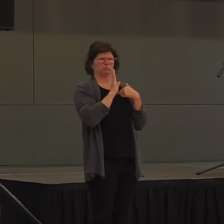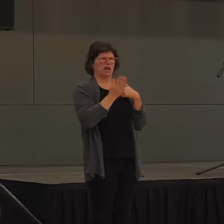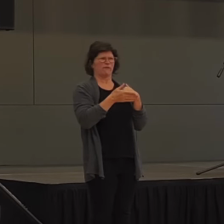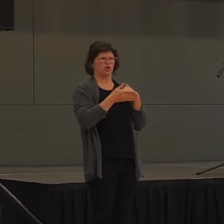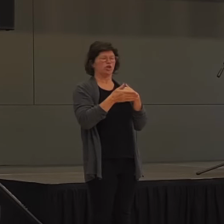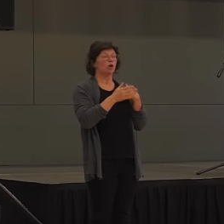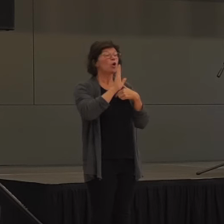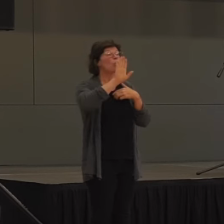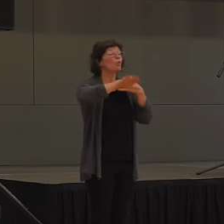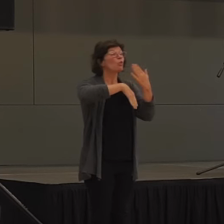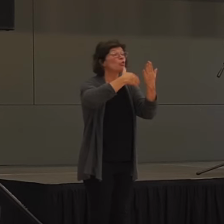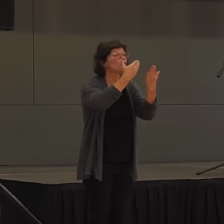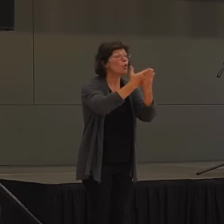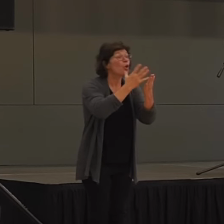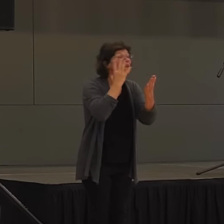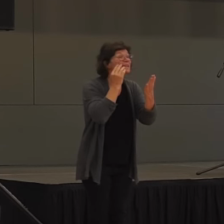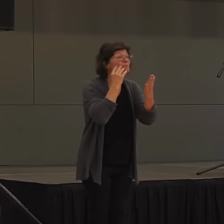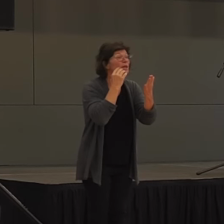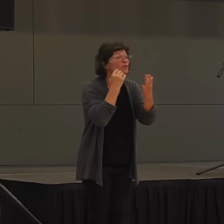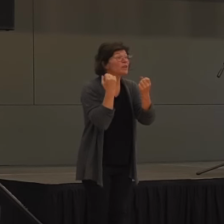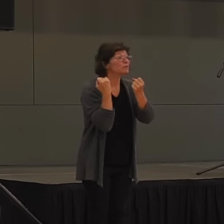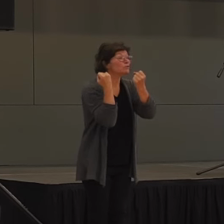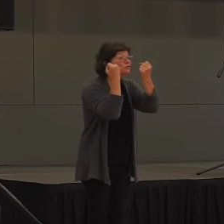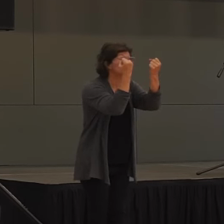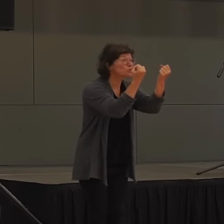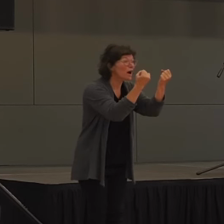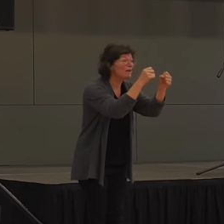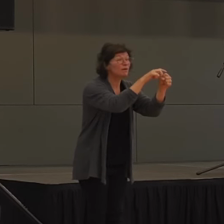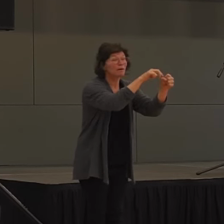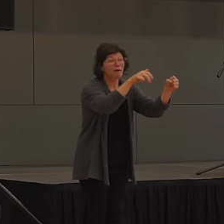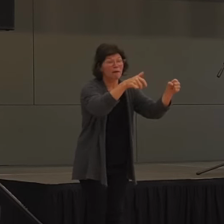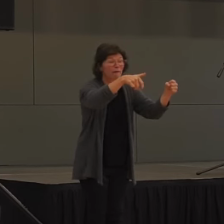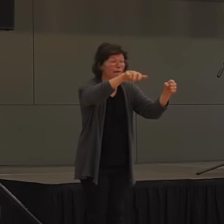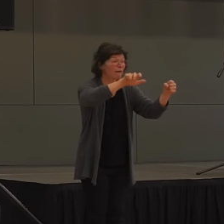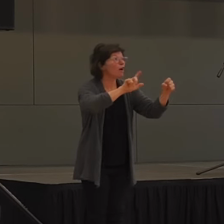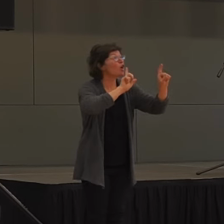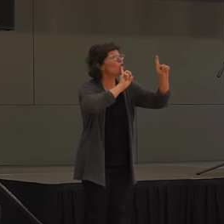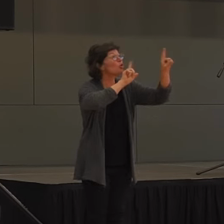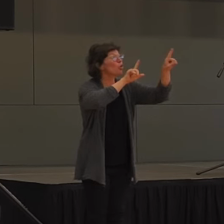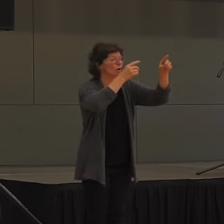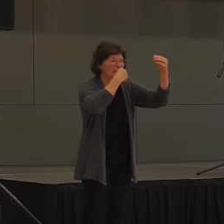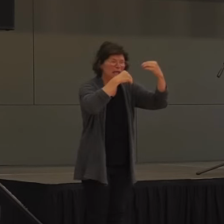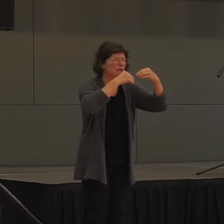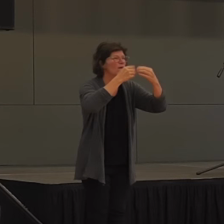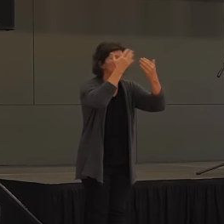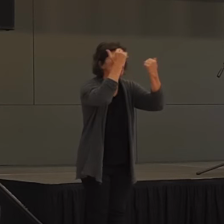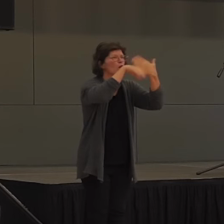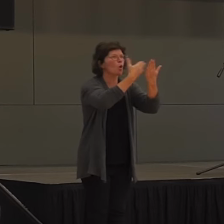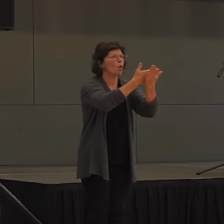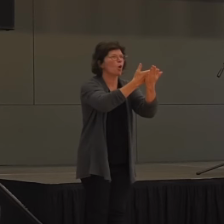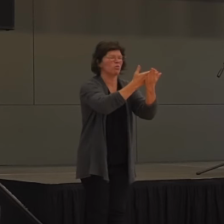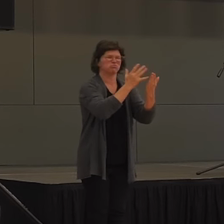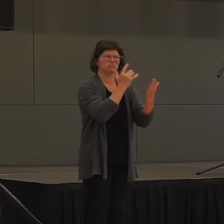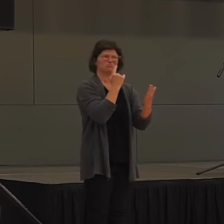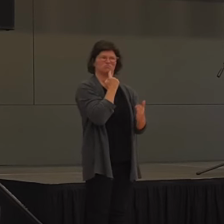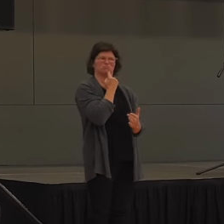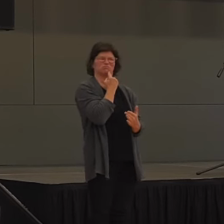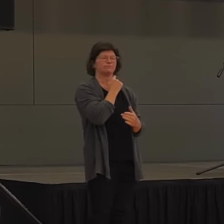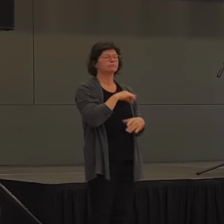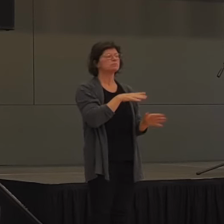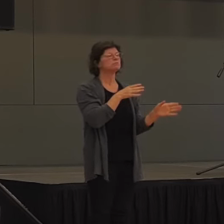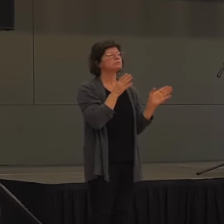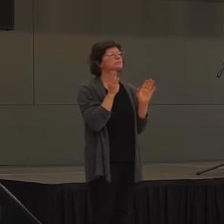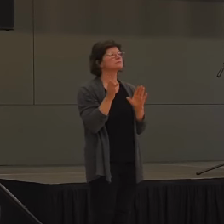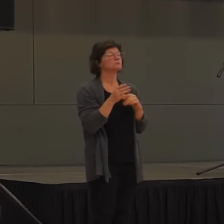the whole experience. Also, again, notes. We use notes as reminders. If you have a